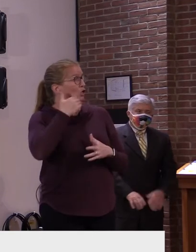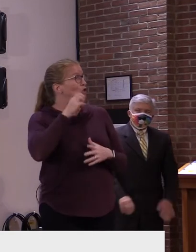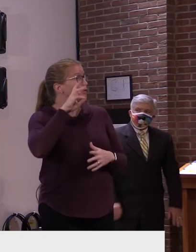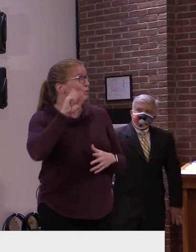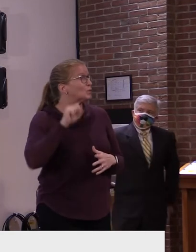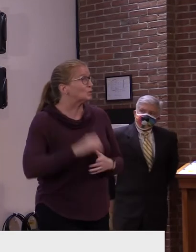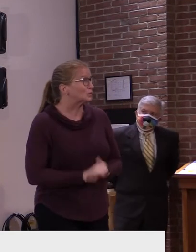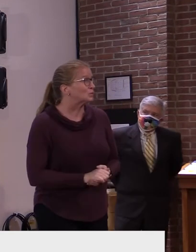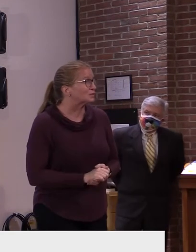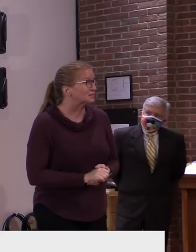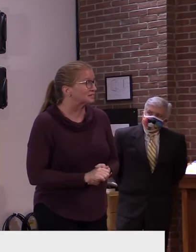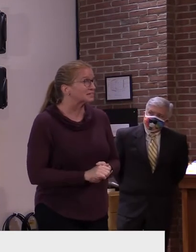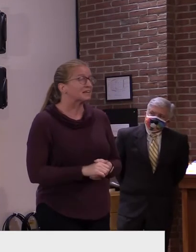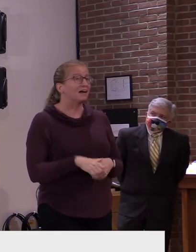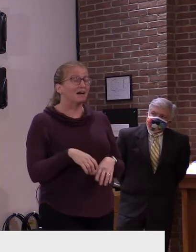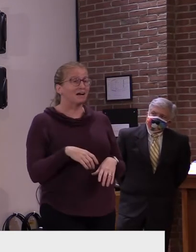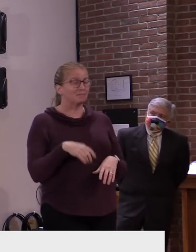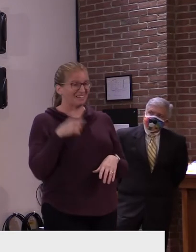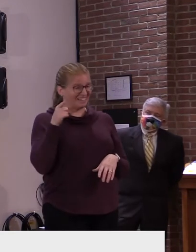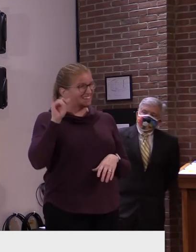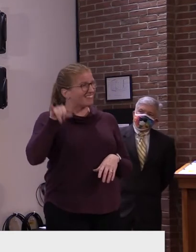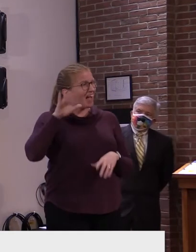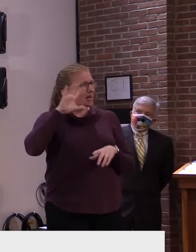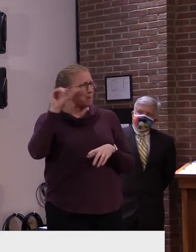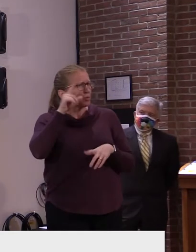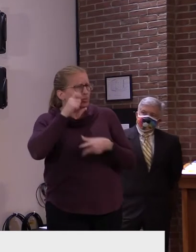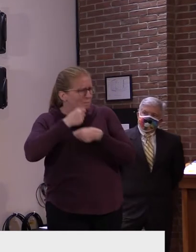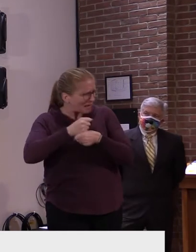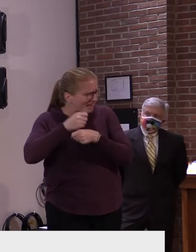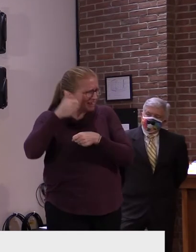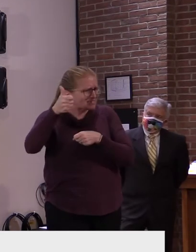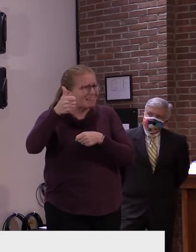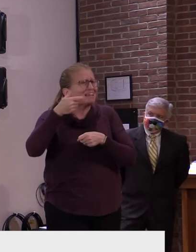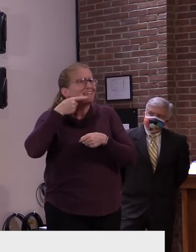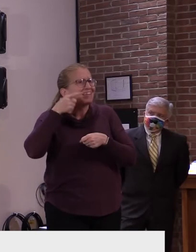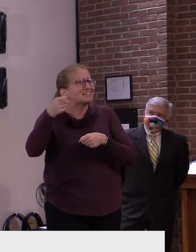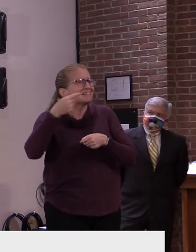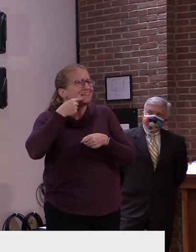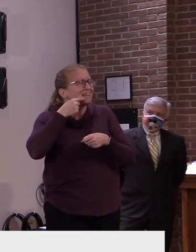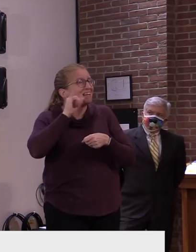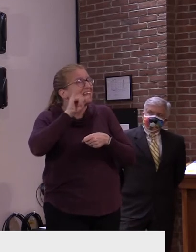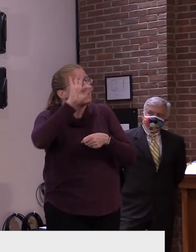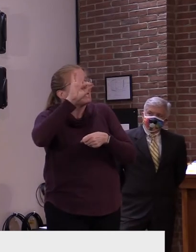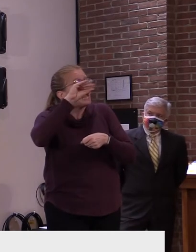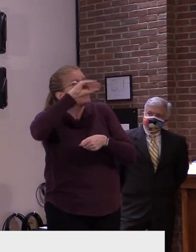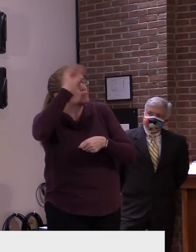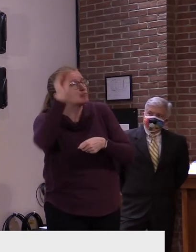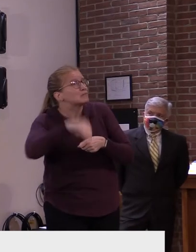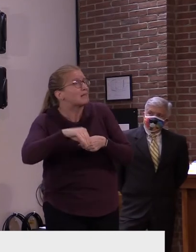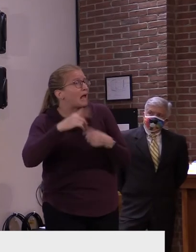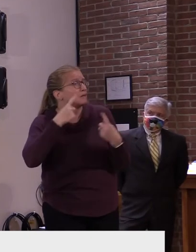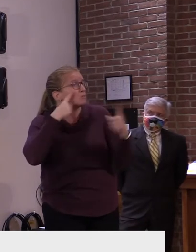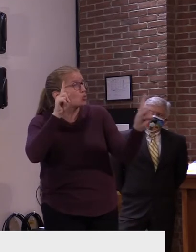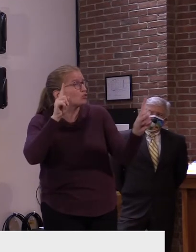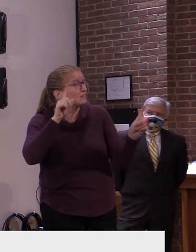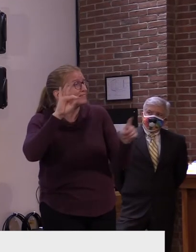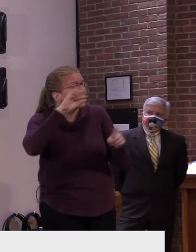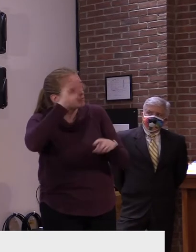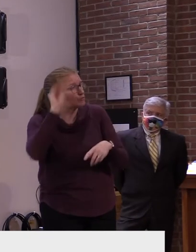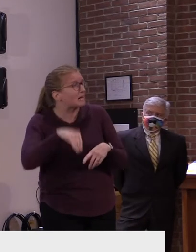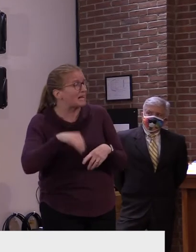company reports uh 90 effectiveness rate that's sort of